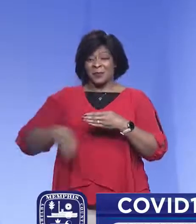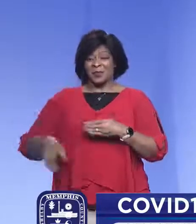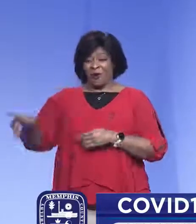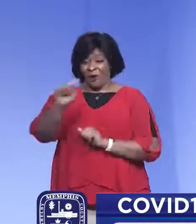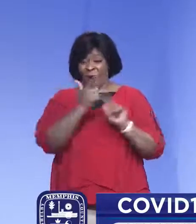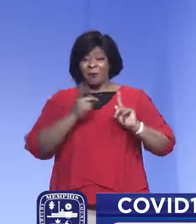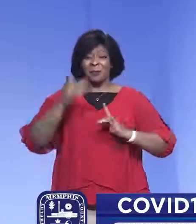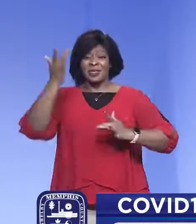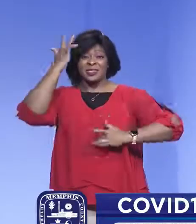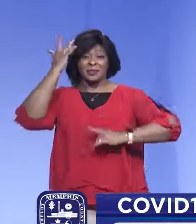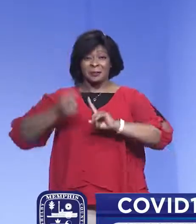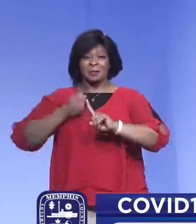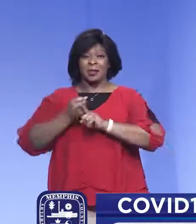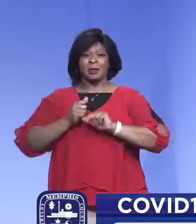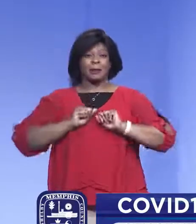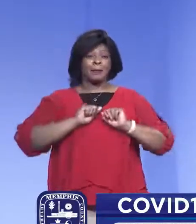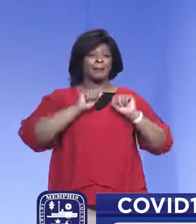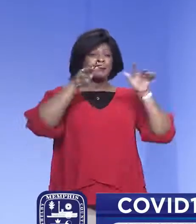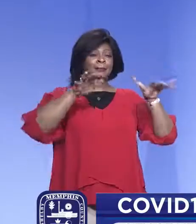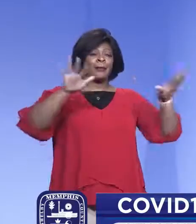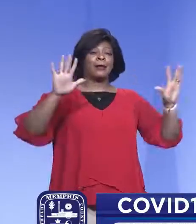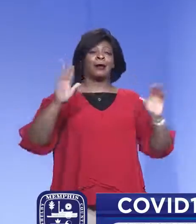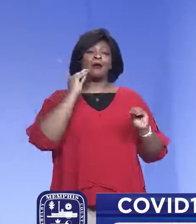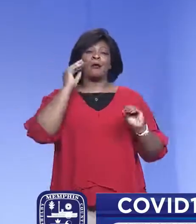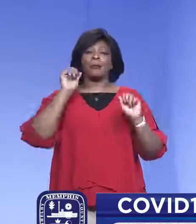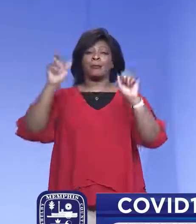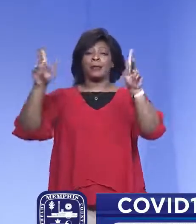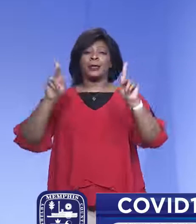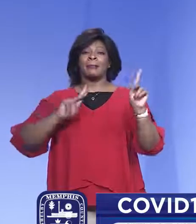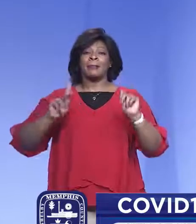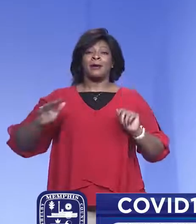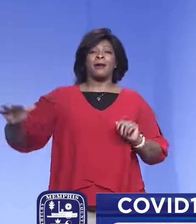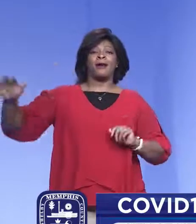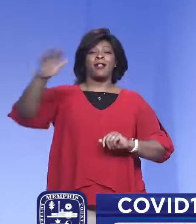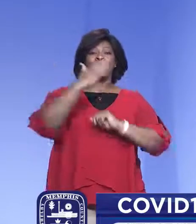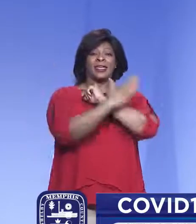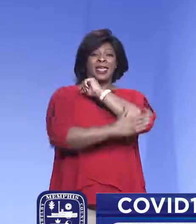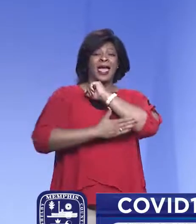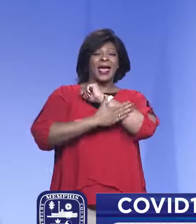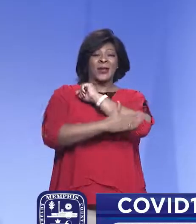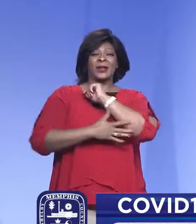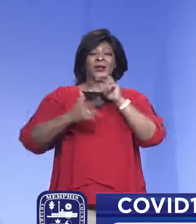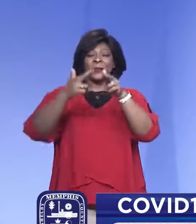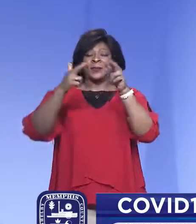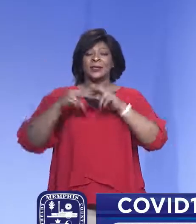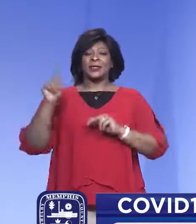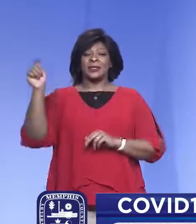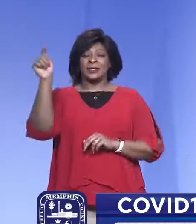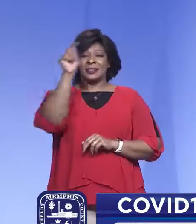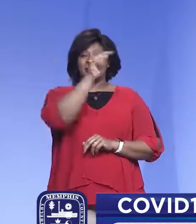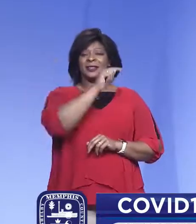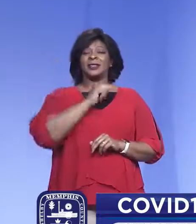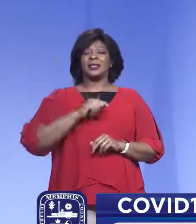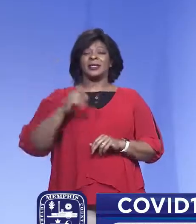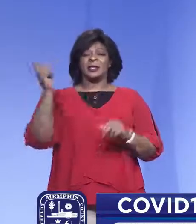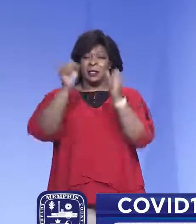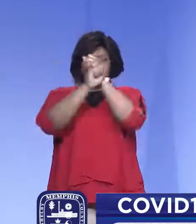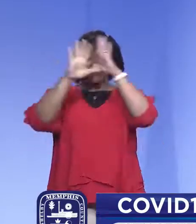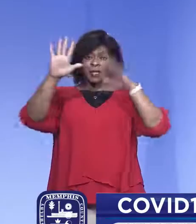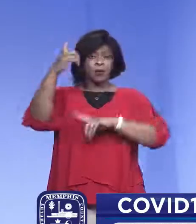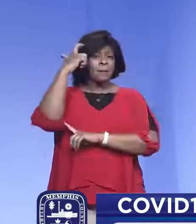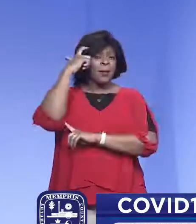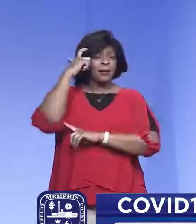back to their neighborhoods, and fans come to AutoZone Park from all over the county and the region, quite frankly. If you could picture in your